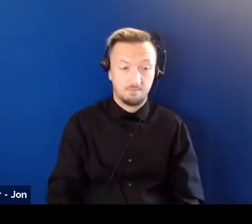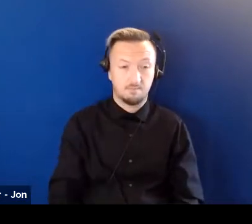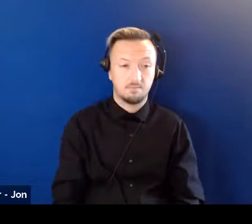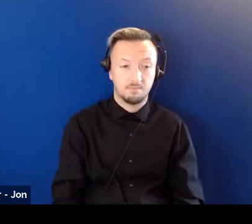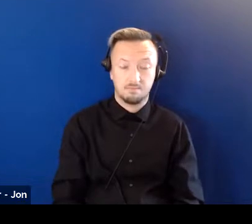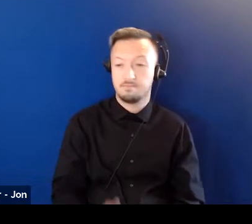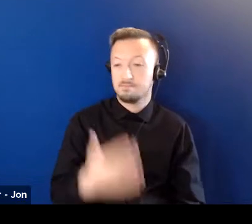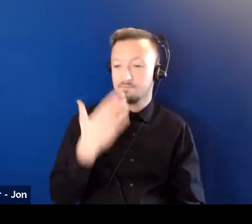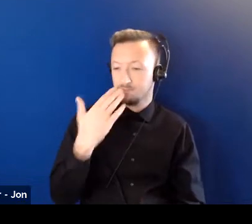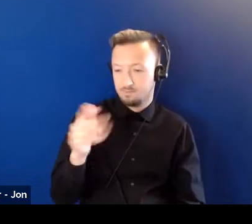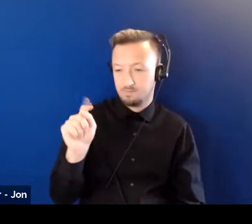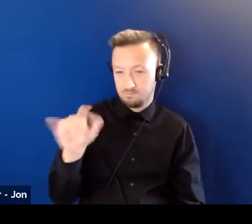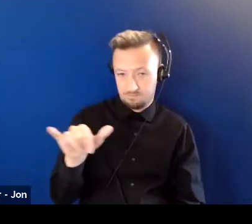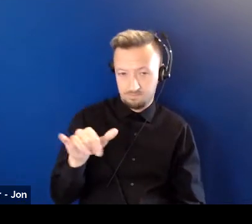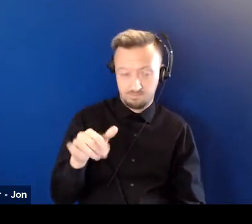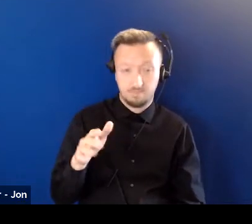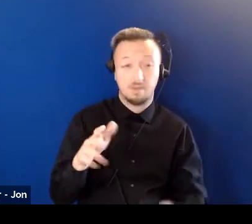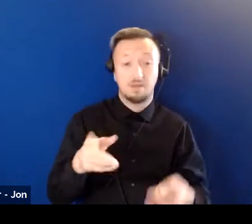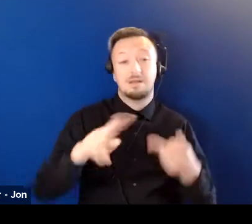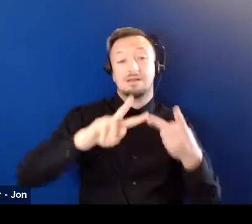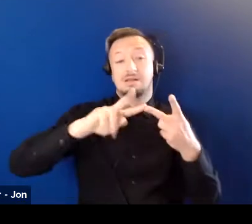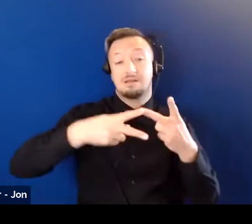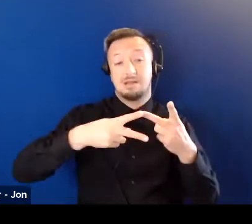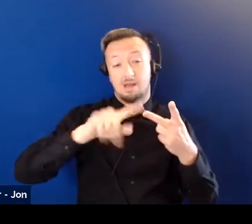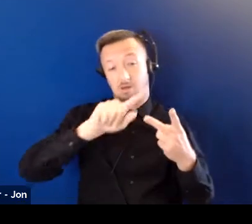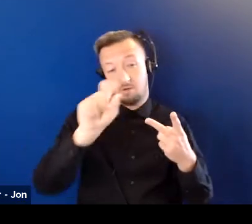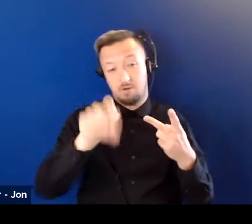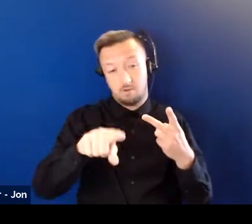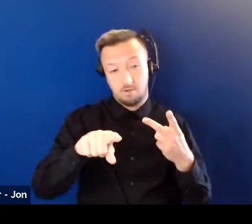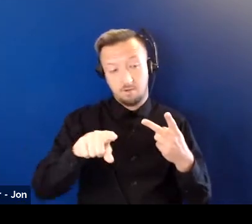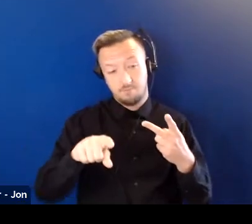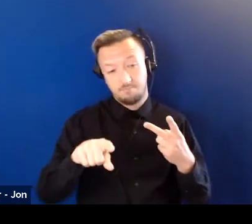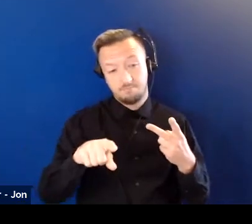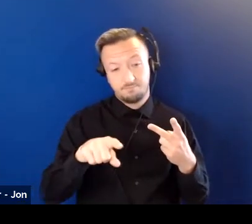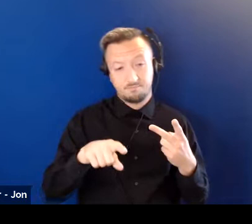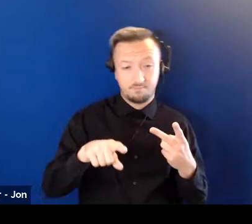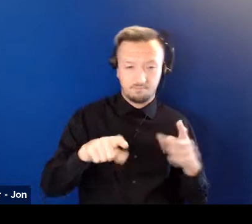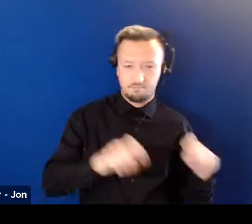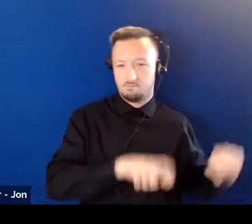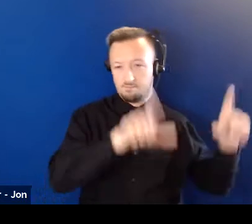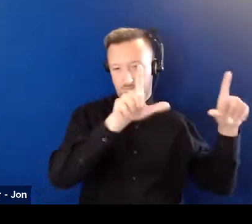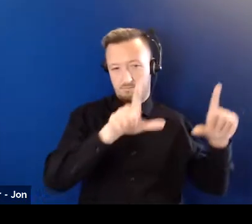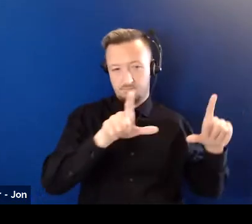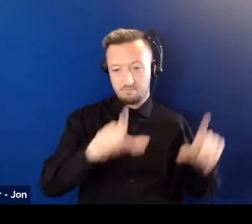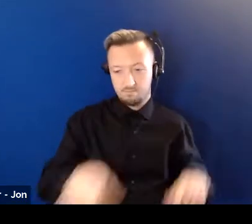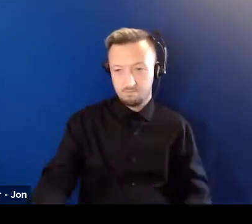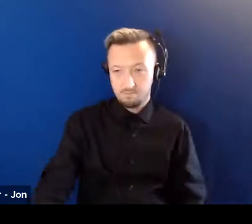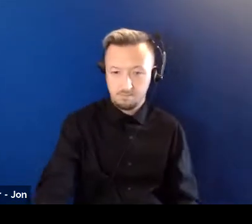Thank you, Ty. We're going to go to the second question, and if I can ask for the second question slide to be brought